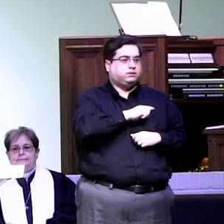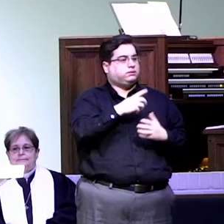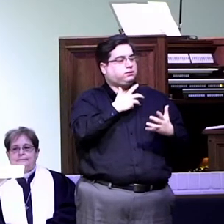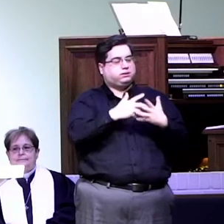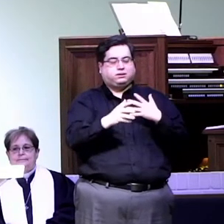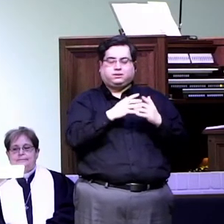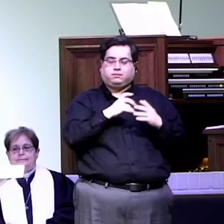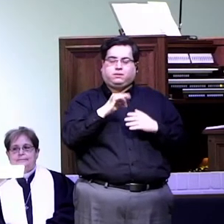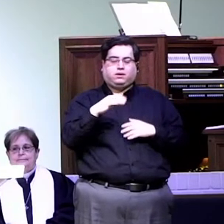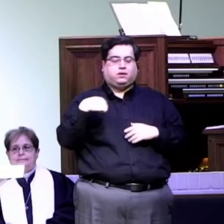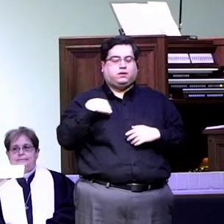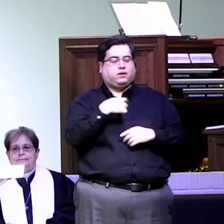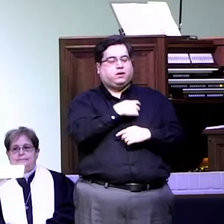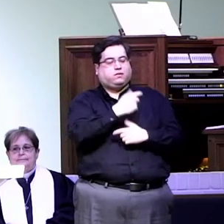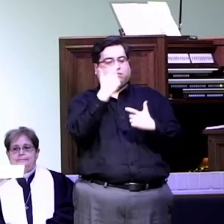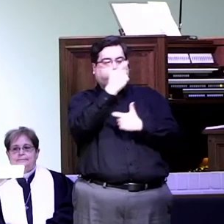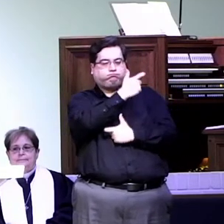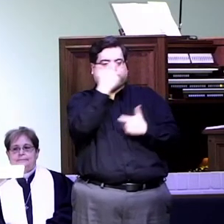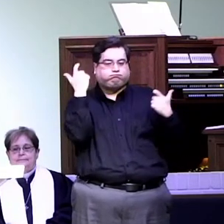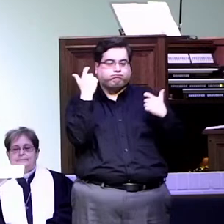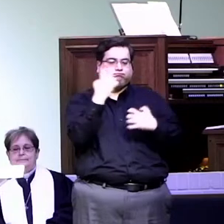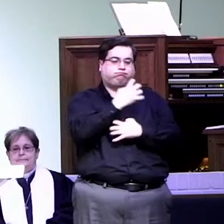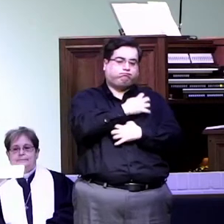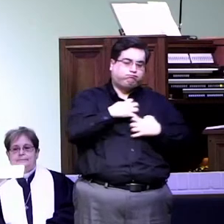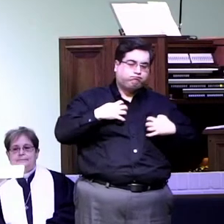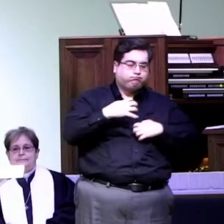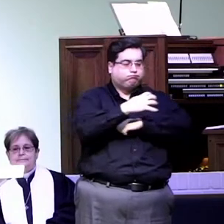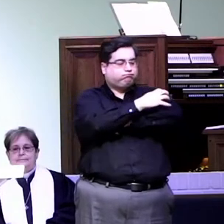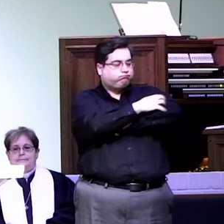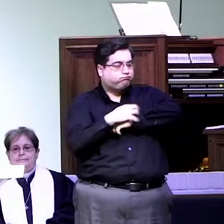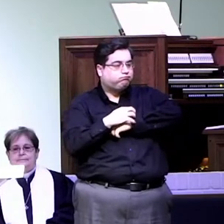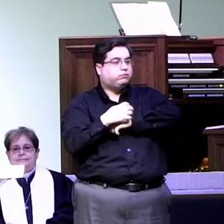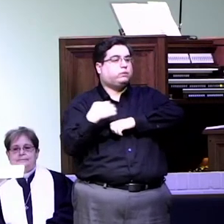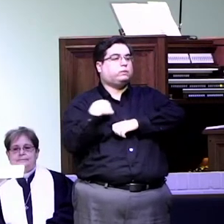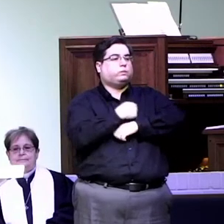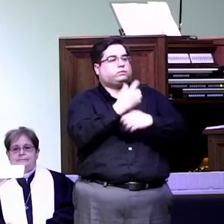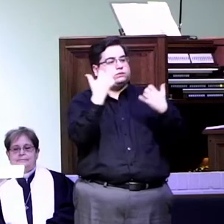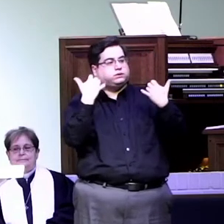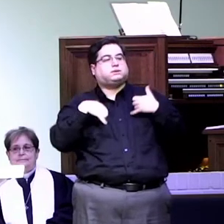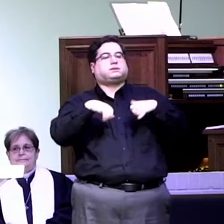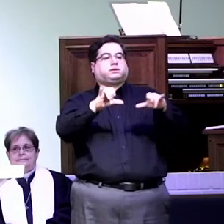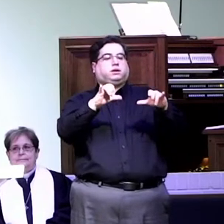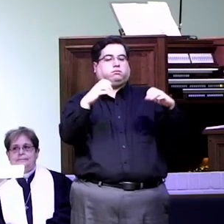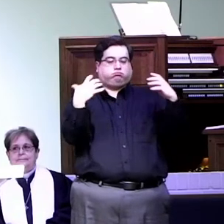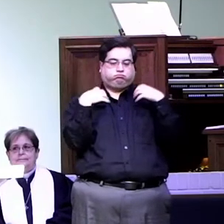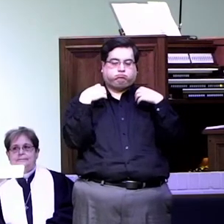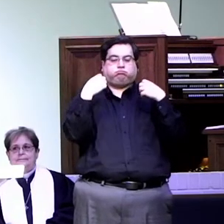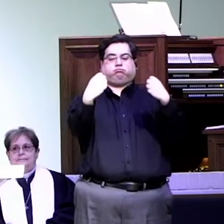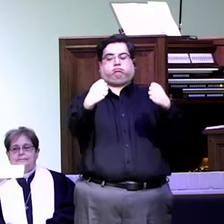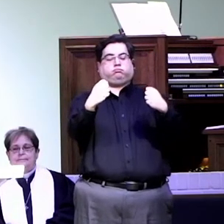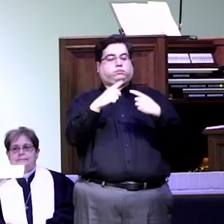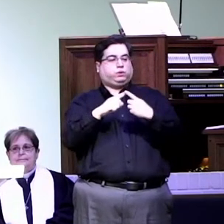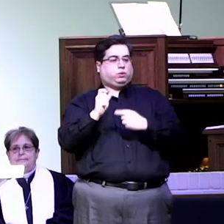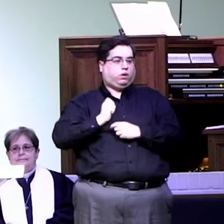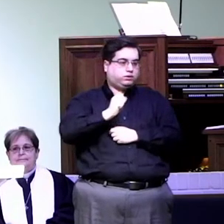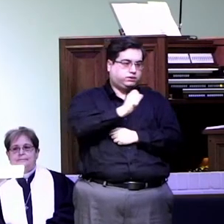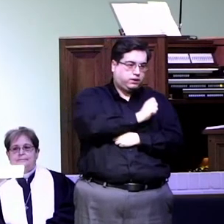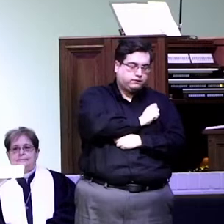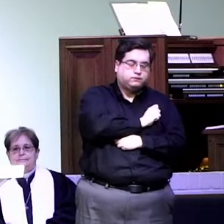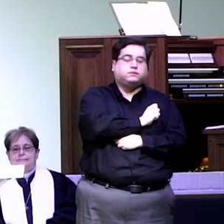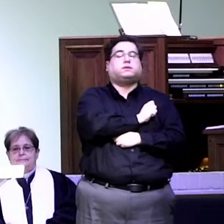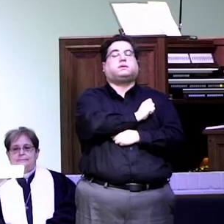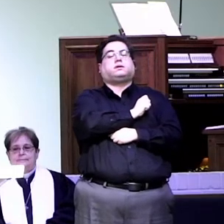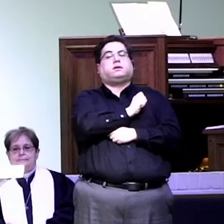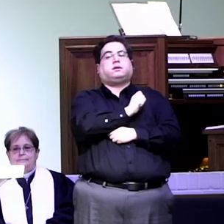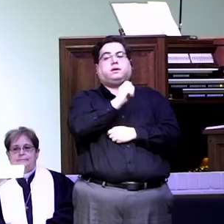wounds. God restores us back to ourselves and back to